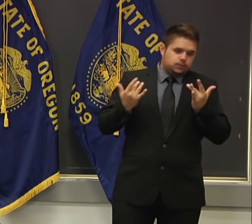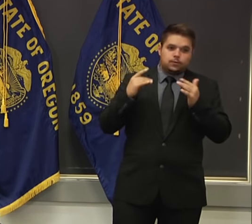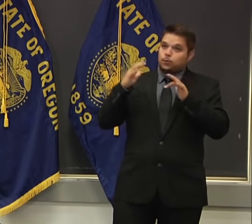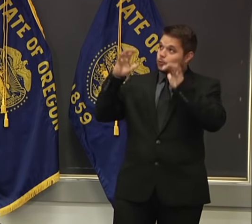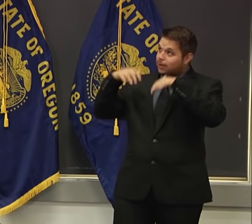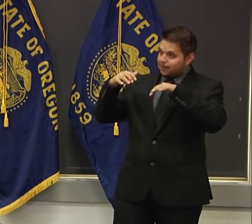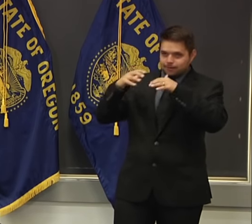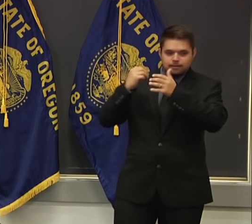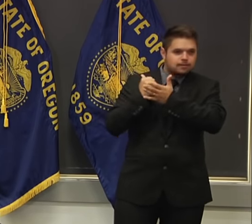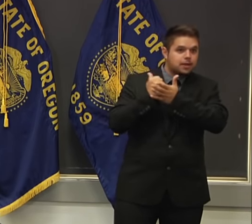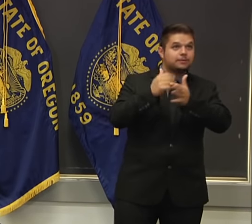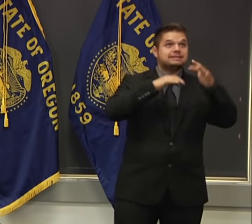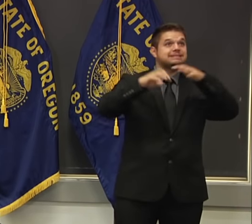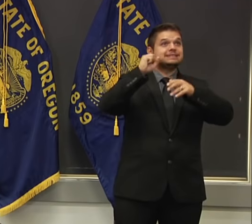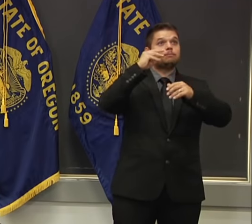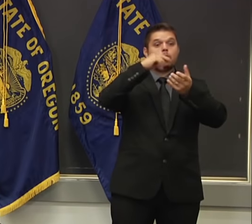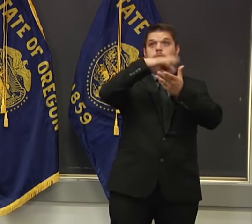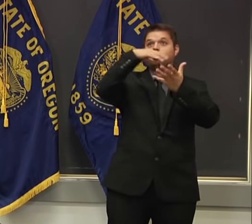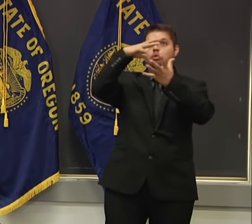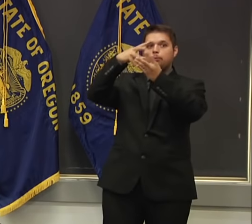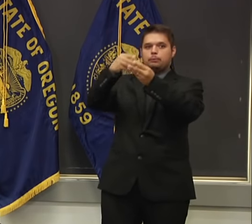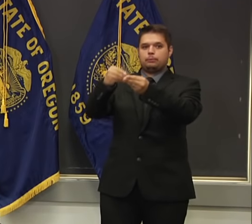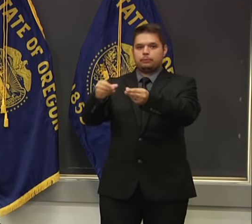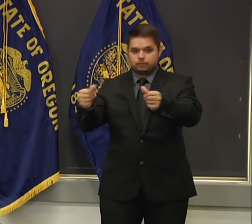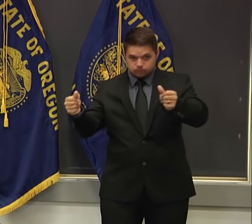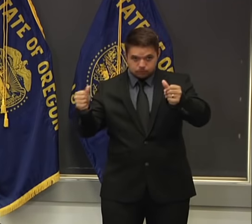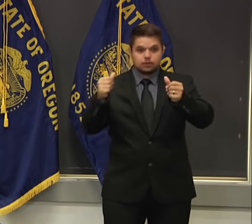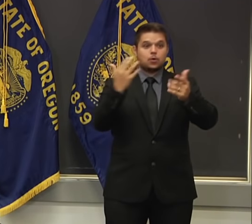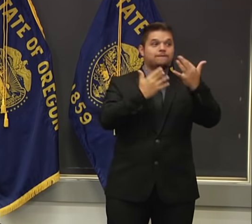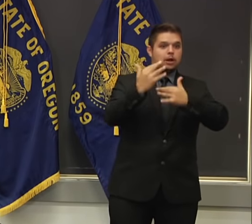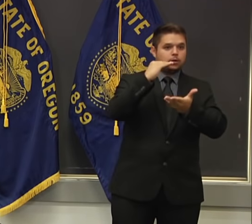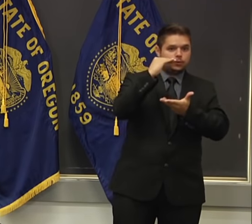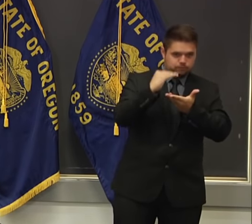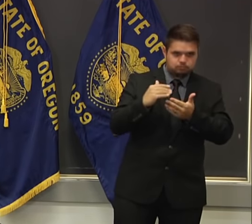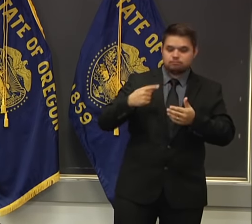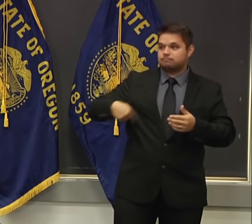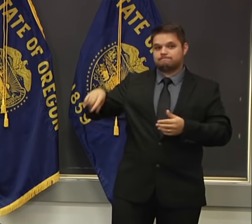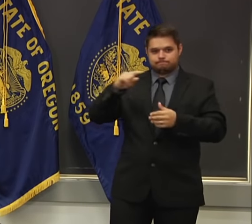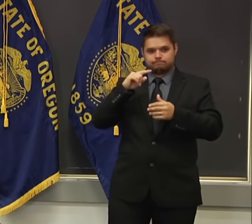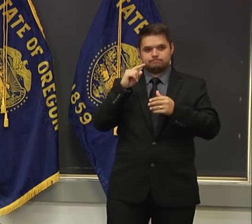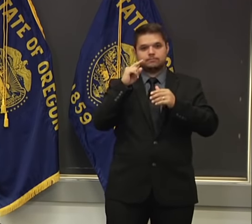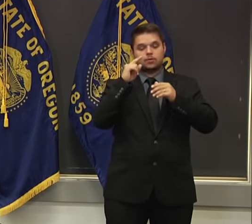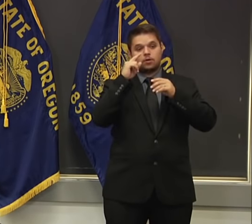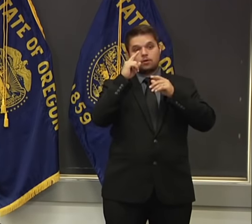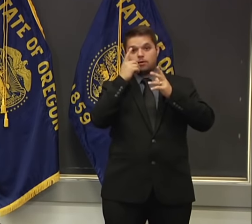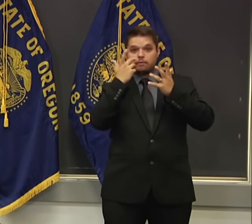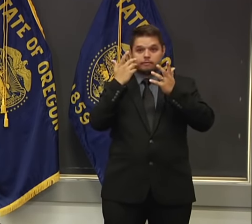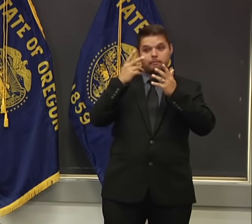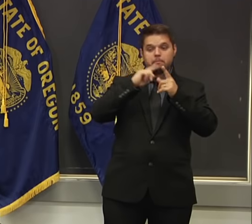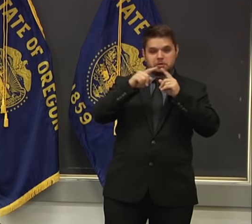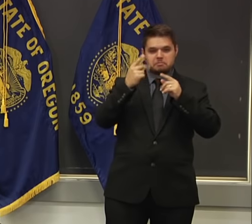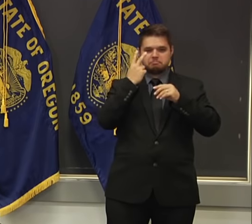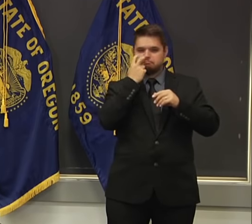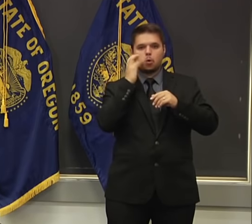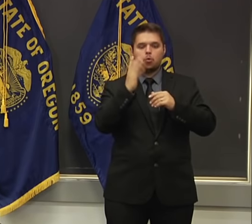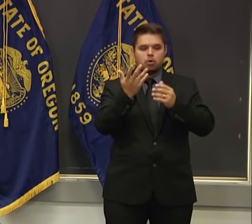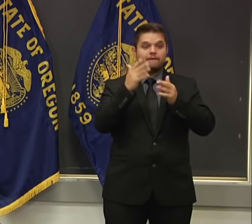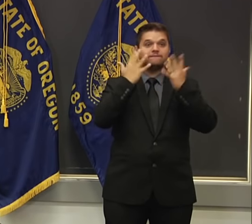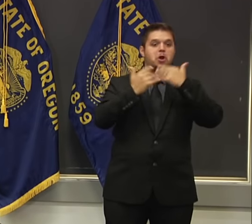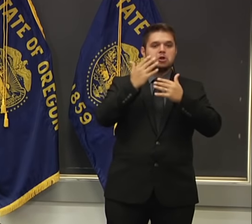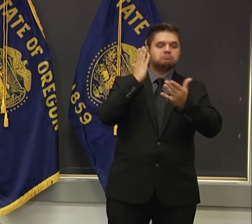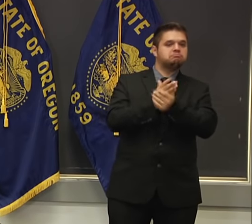fires without bringing lightning that starts new ones. The exception to this is to this much improved